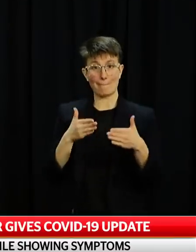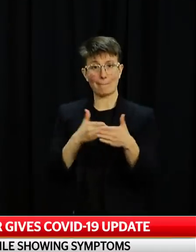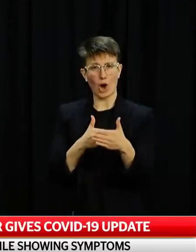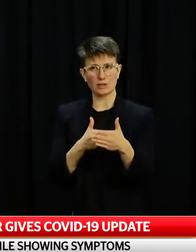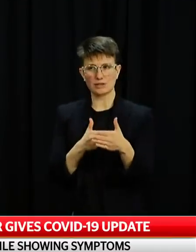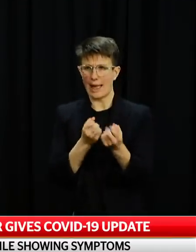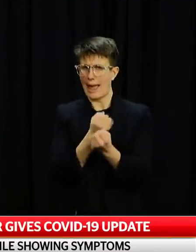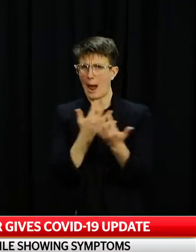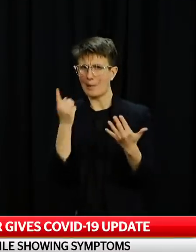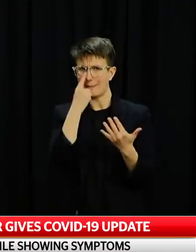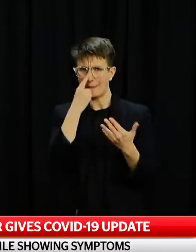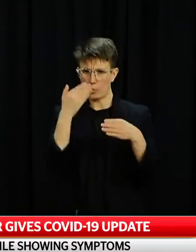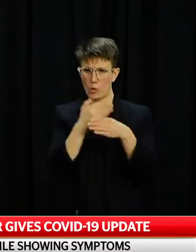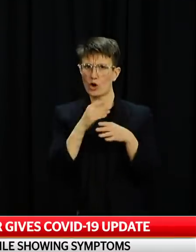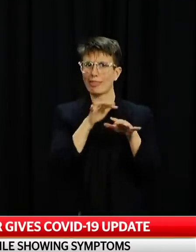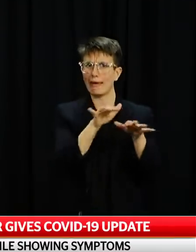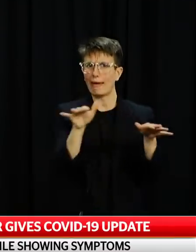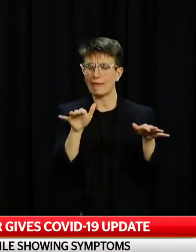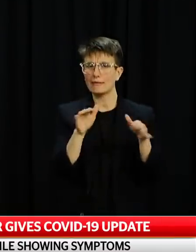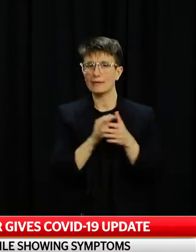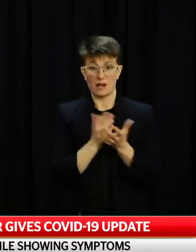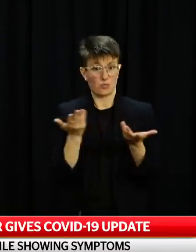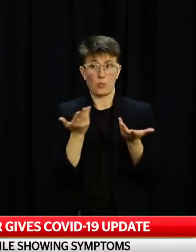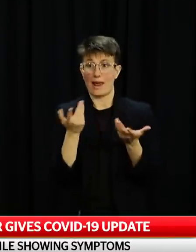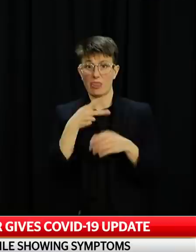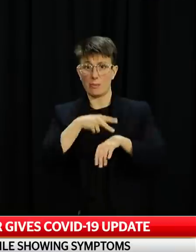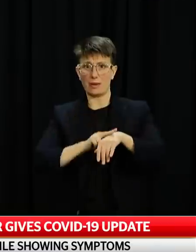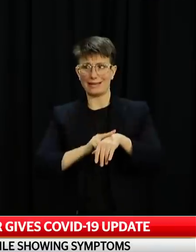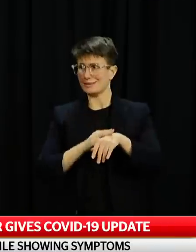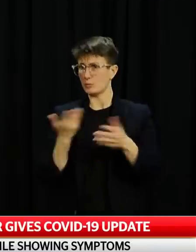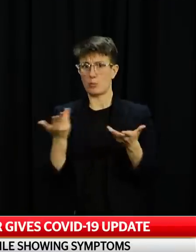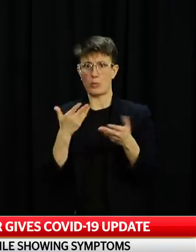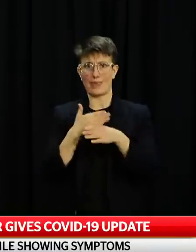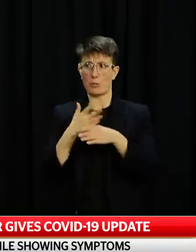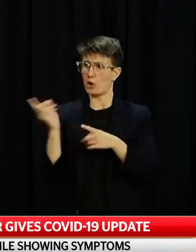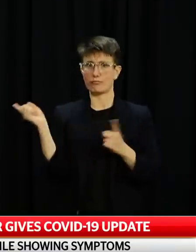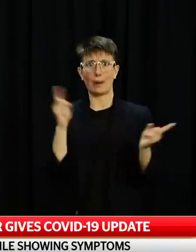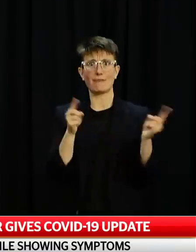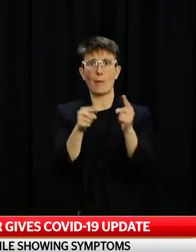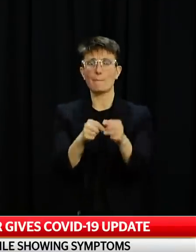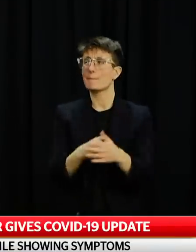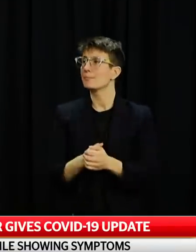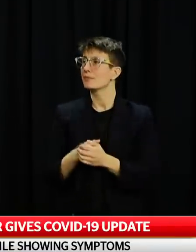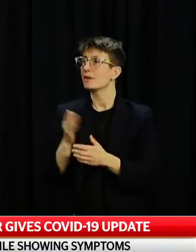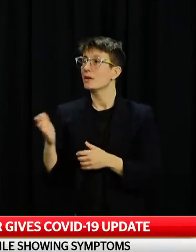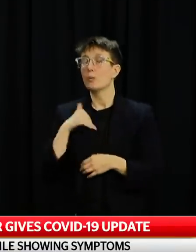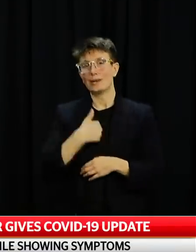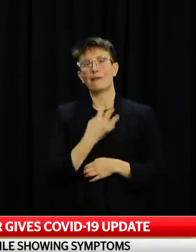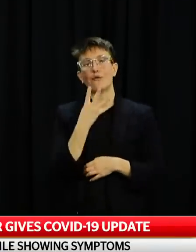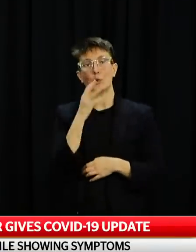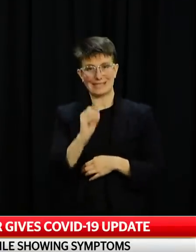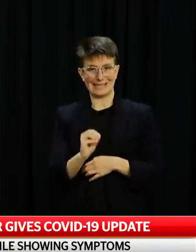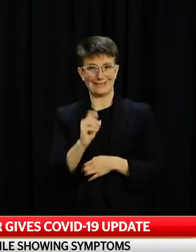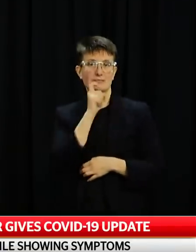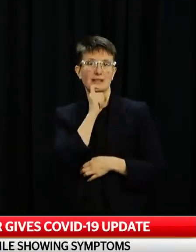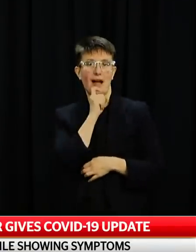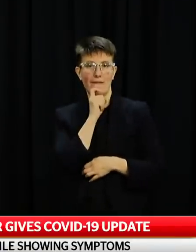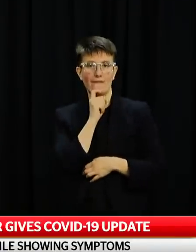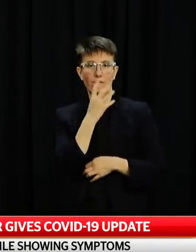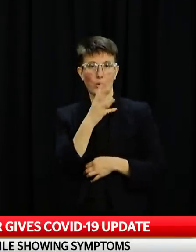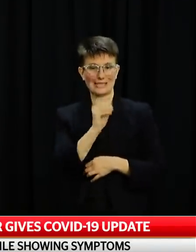from? We're initially requiring 40 staff at any one time across those locations. There will be a bit